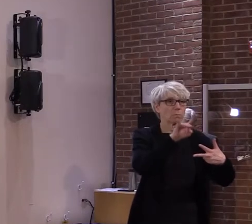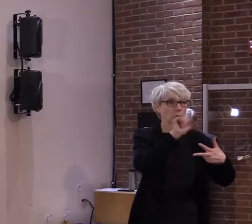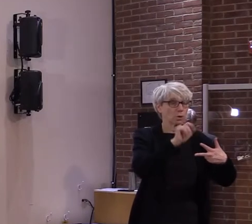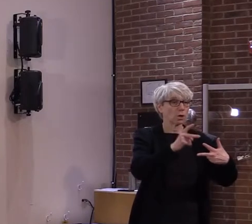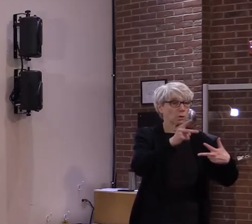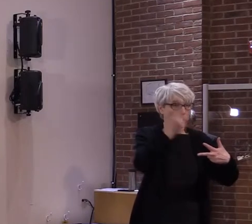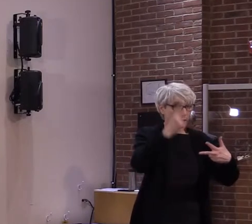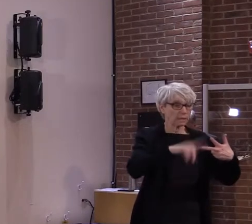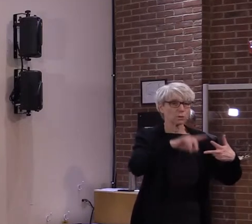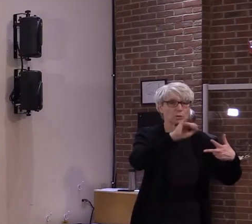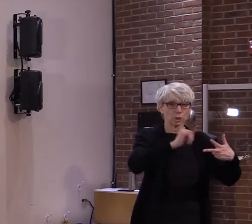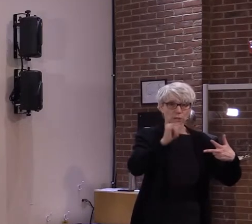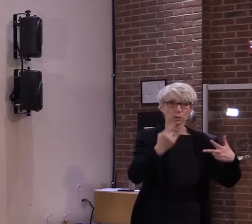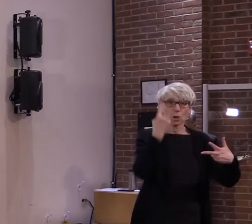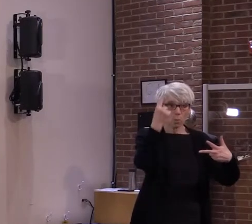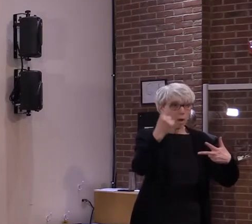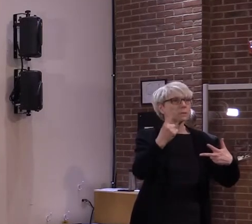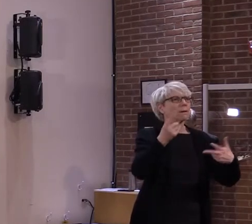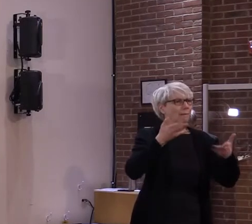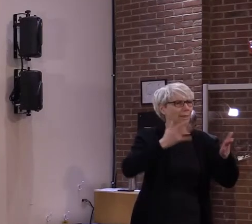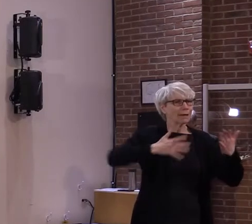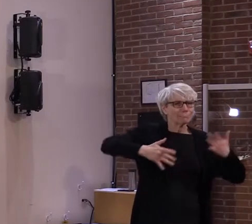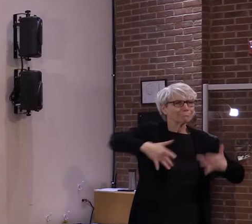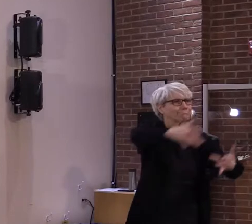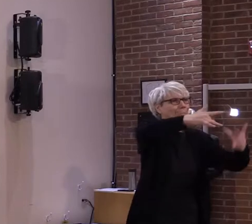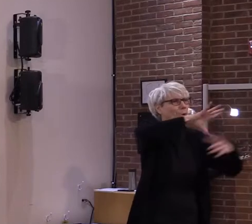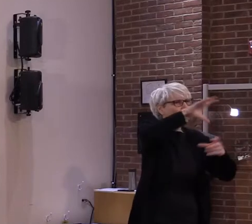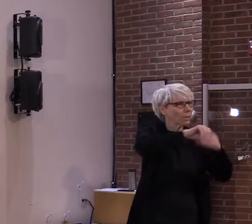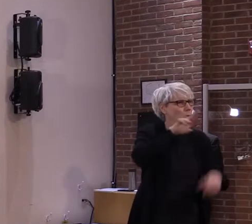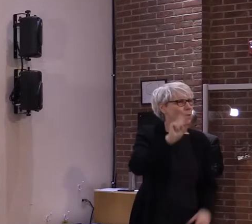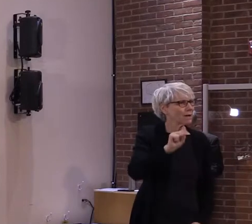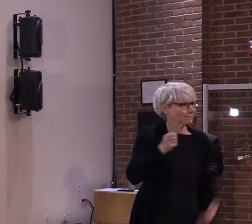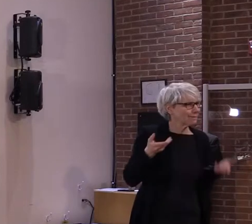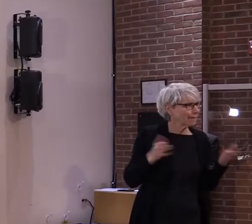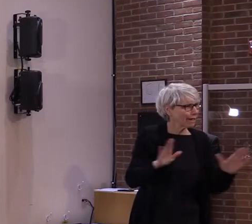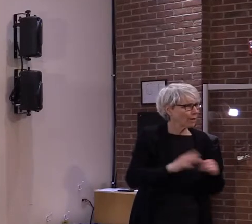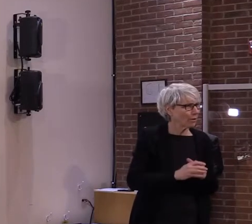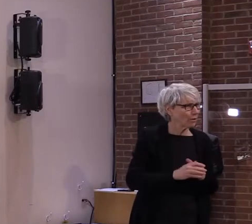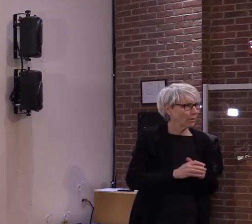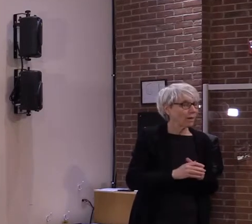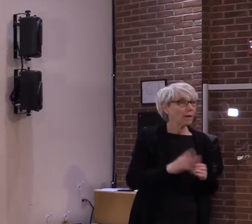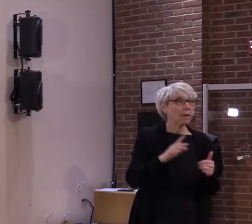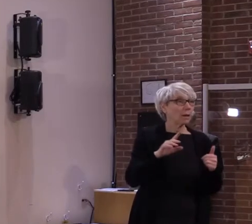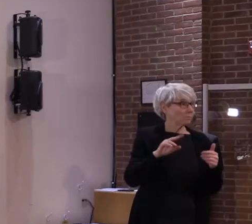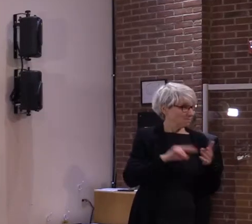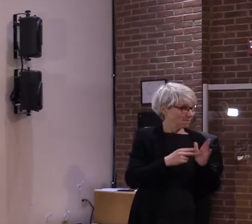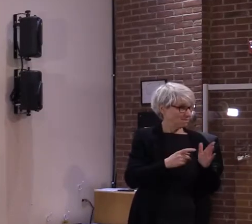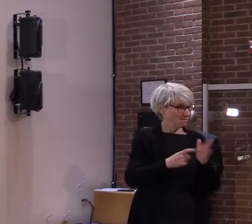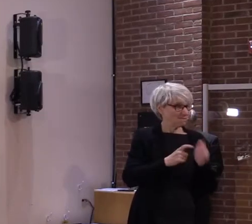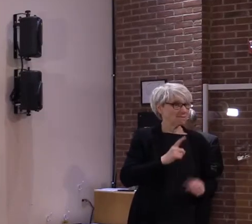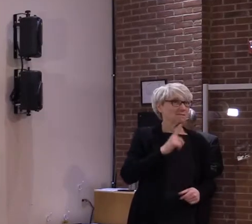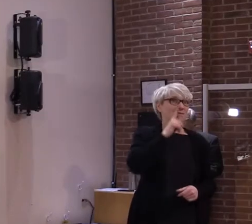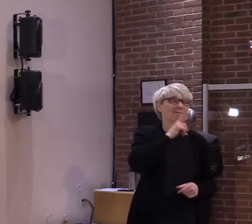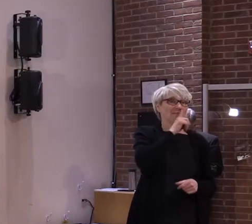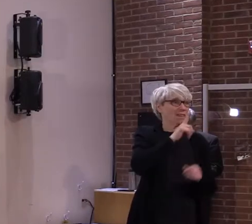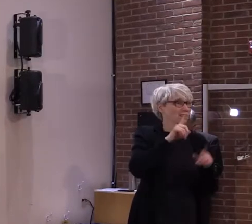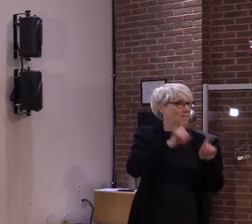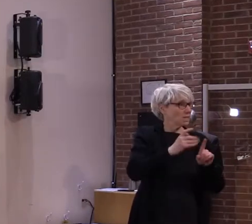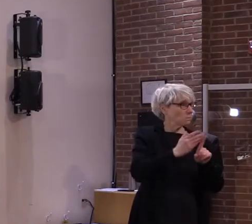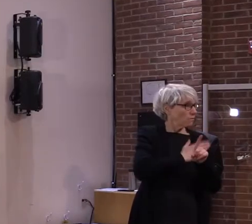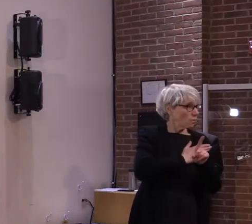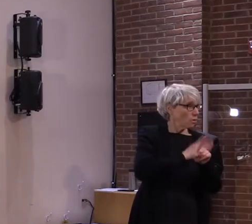States. Fully vaccinated travelers do not need to get tested before or after travel unless their